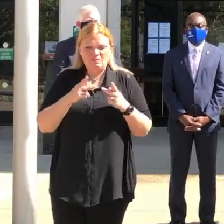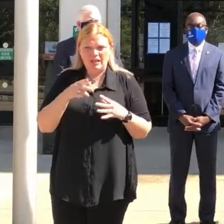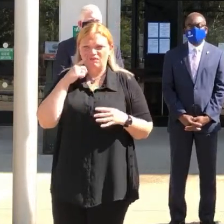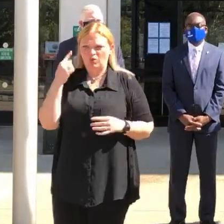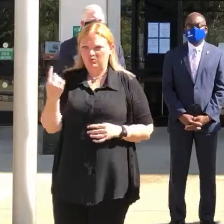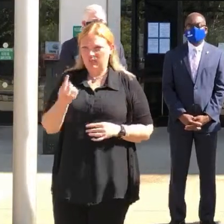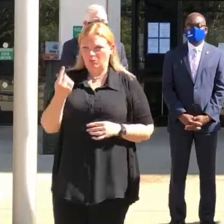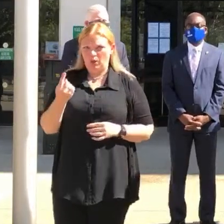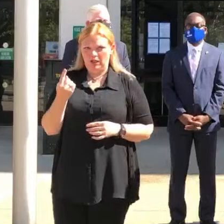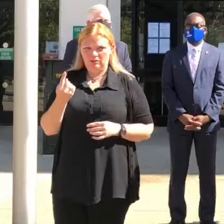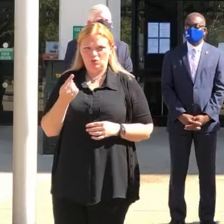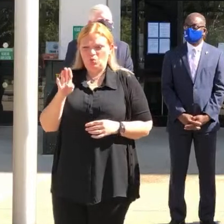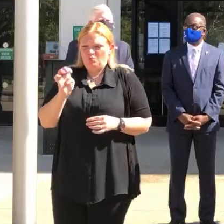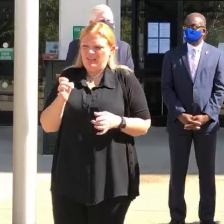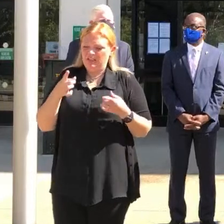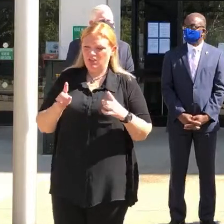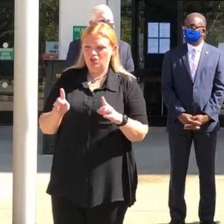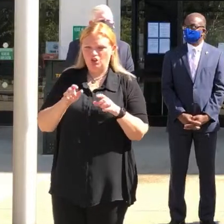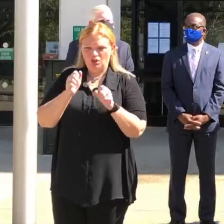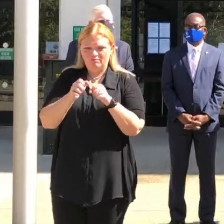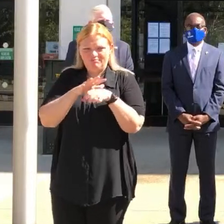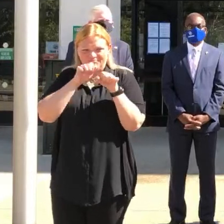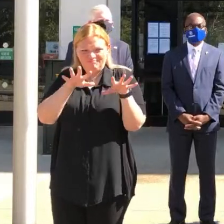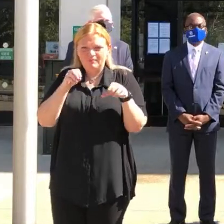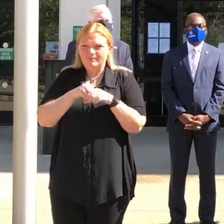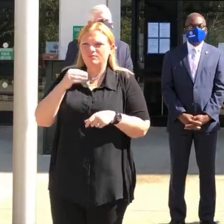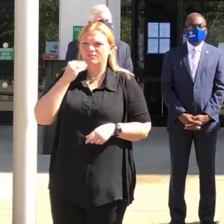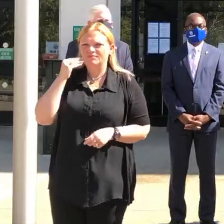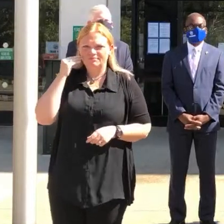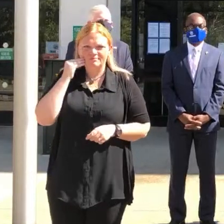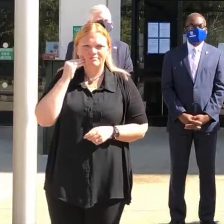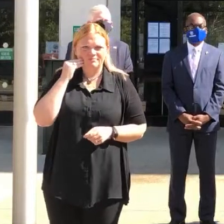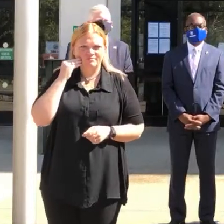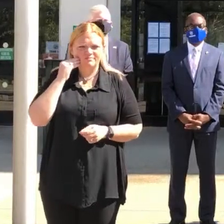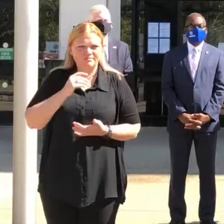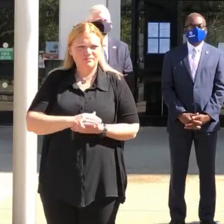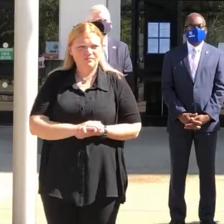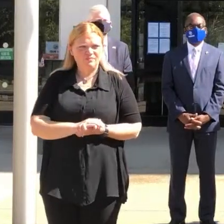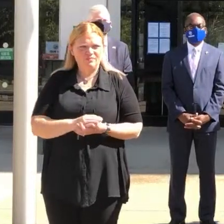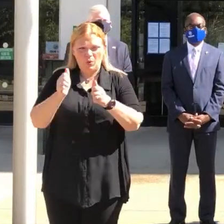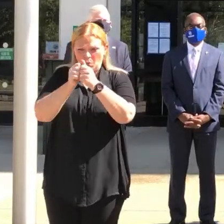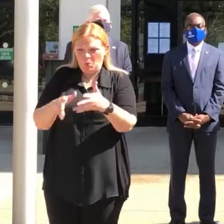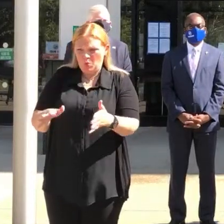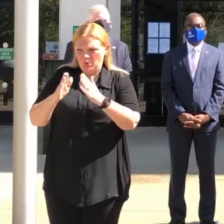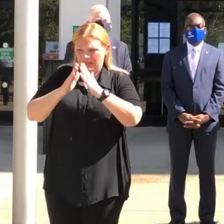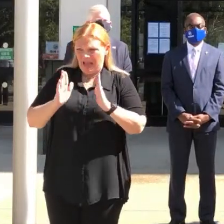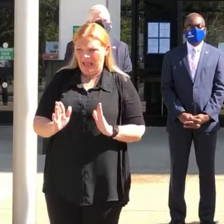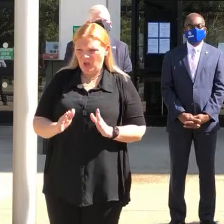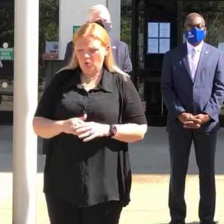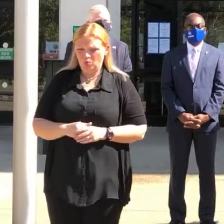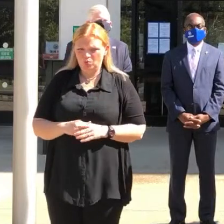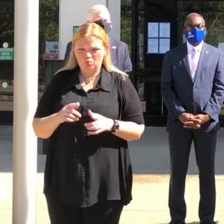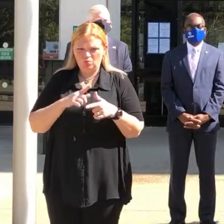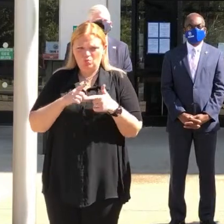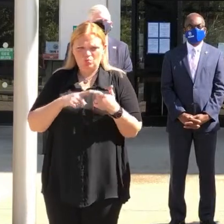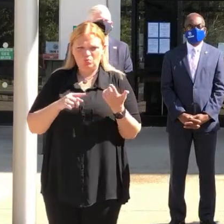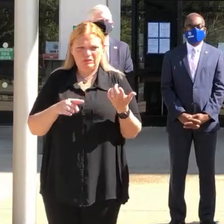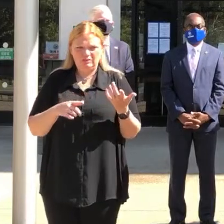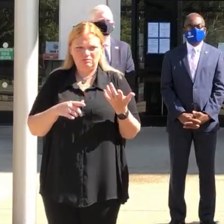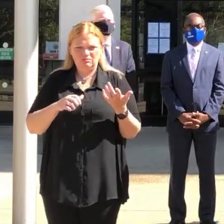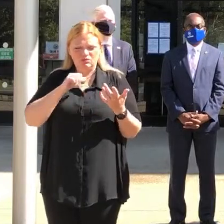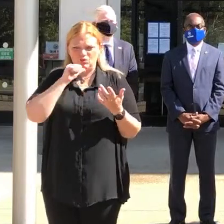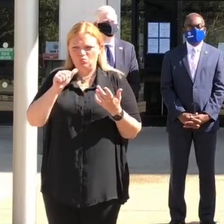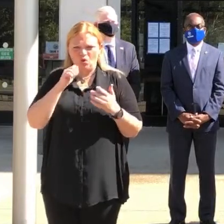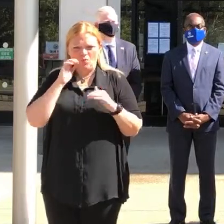to be during a pandemic is in their home. Once you lose your housing, you don't have to go into a